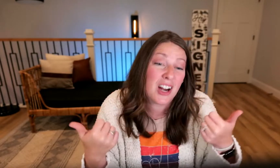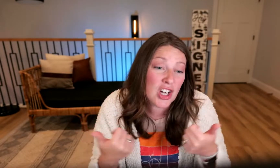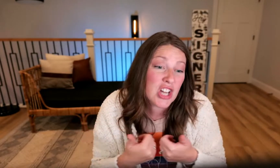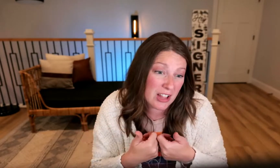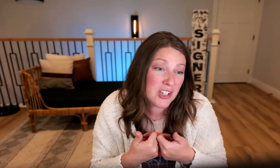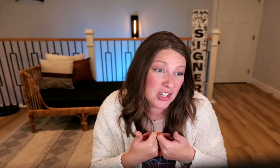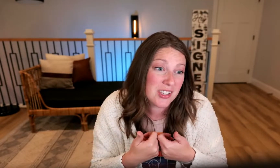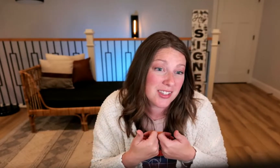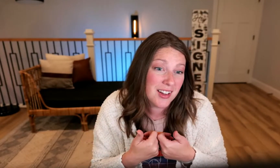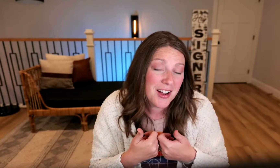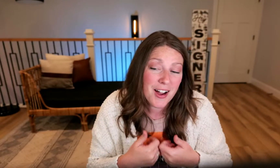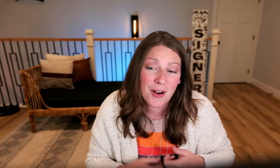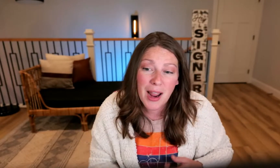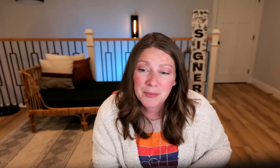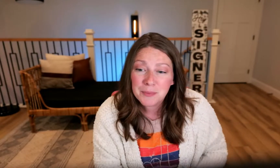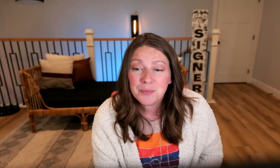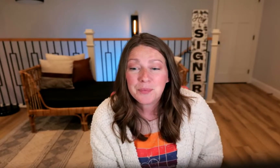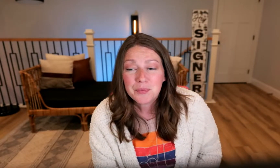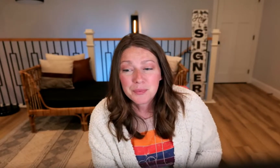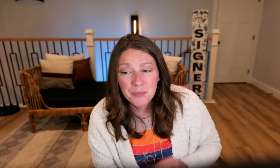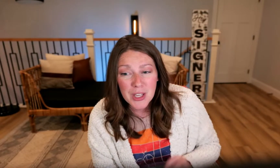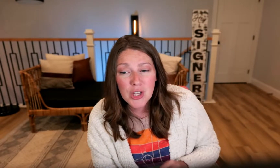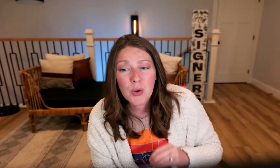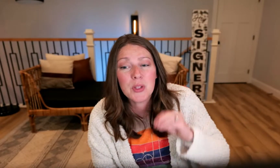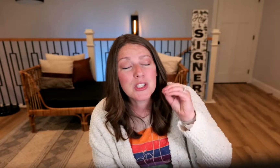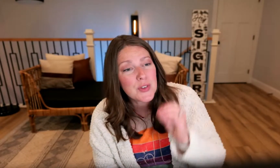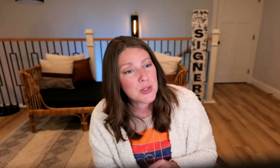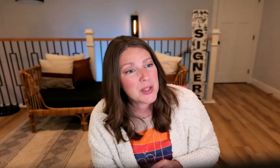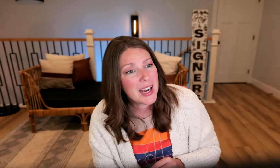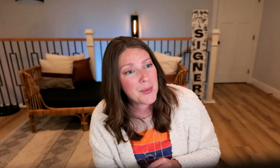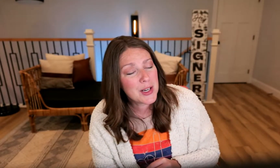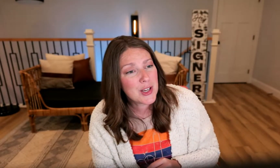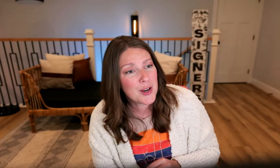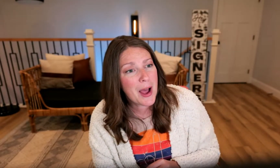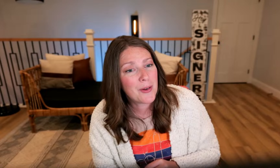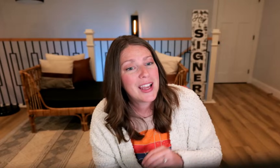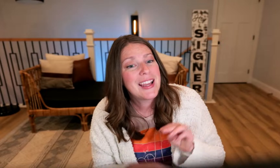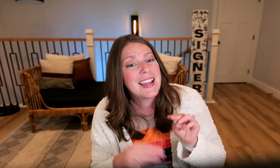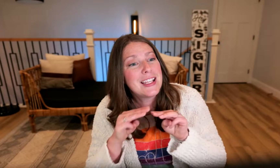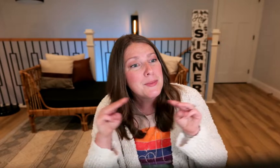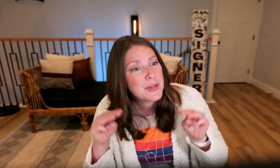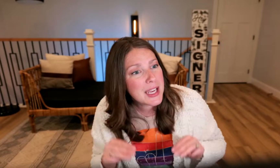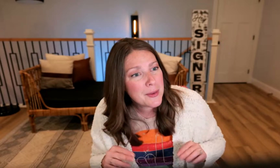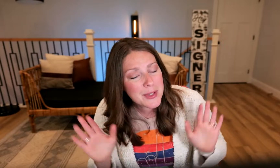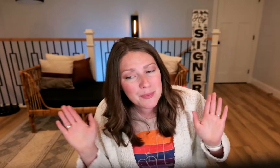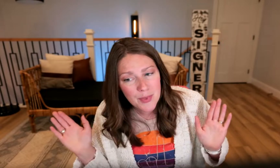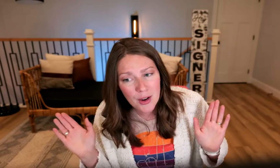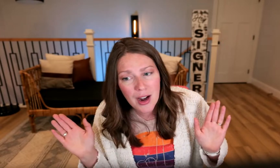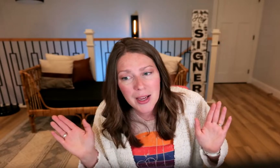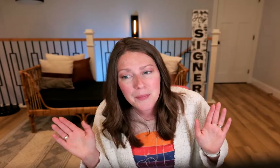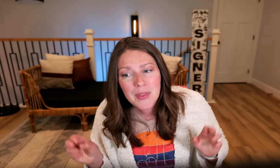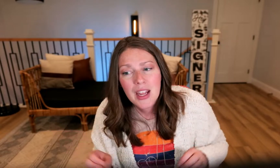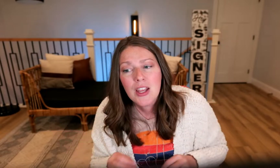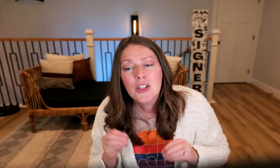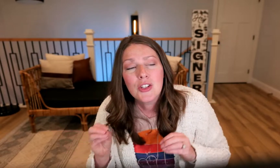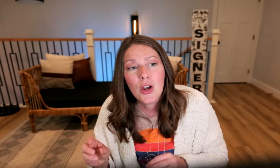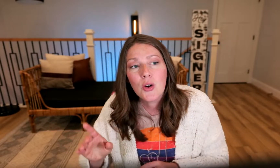are challenges. All right. So this first one that I want to talk about is museums. All right.